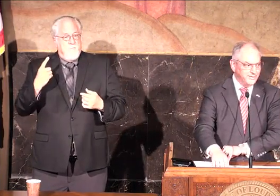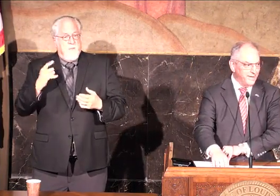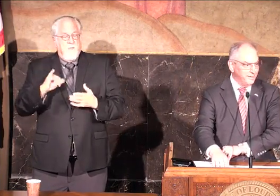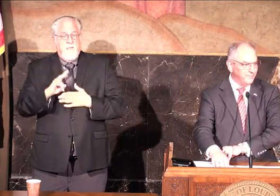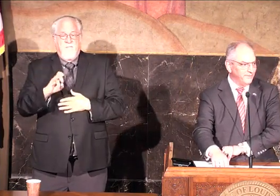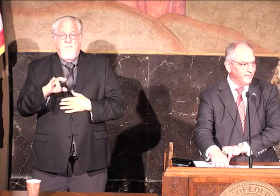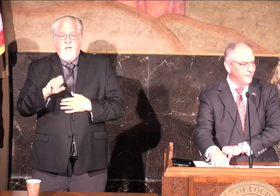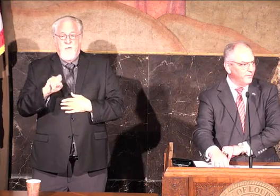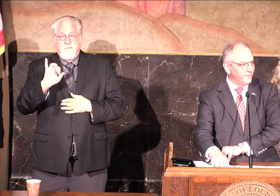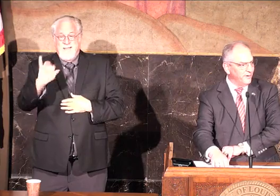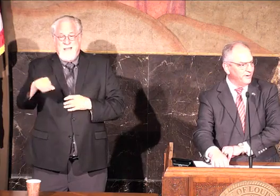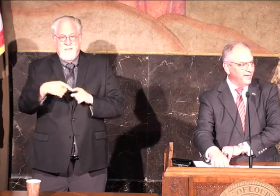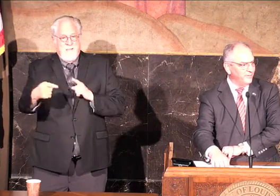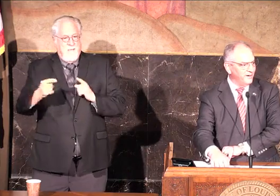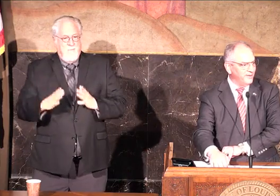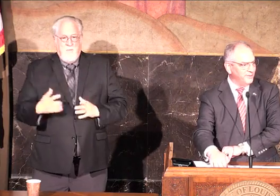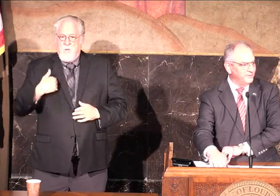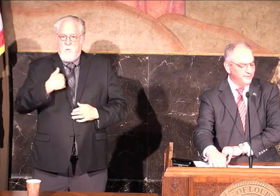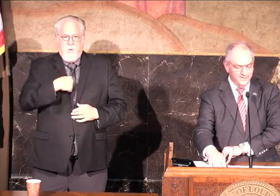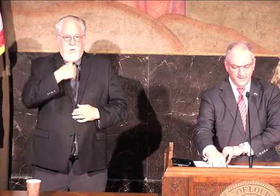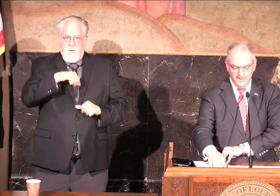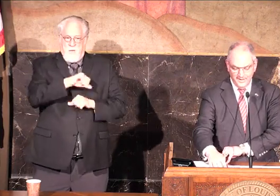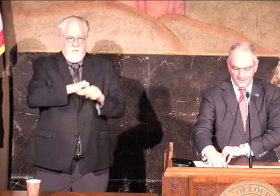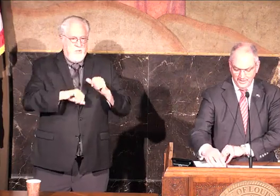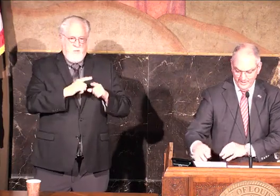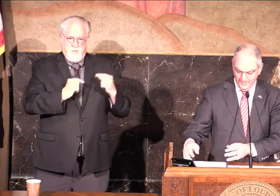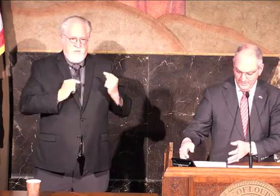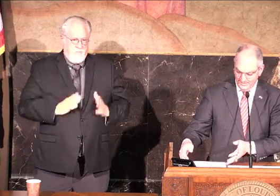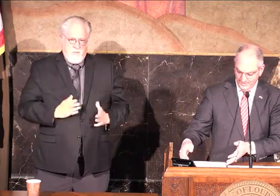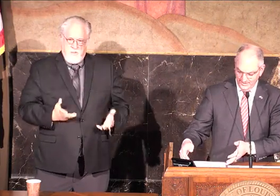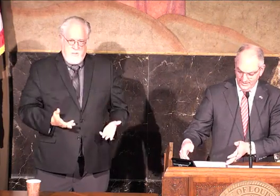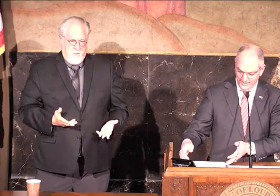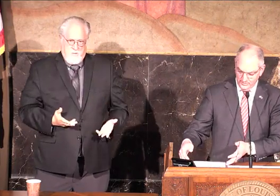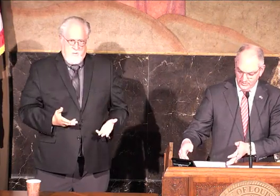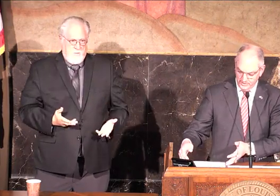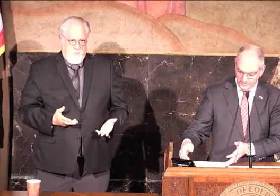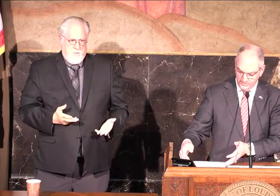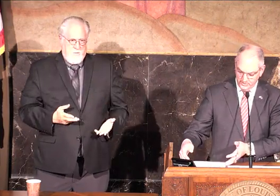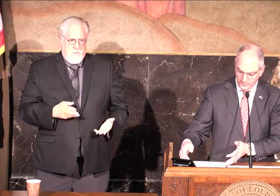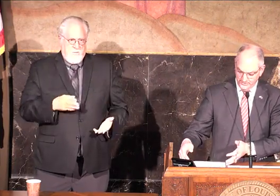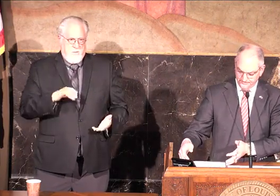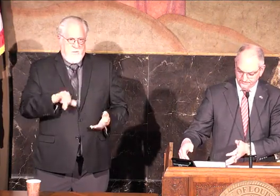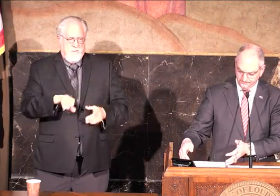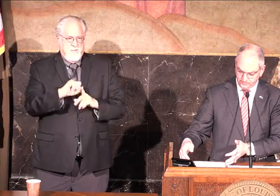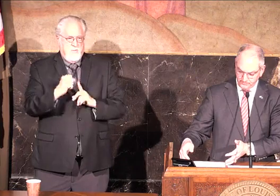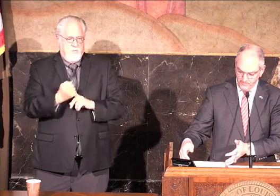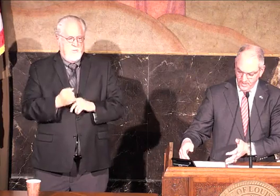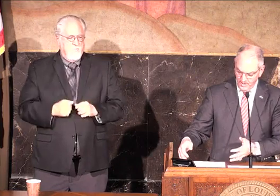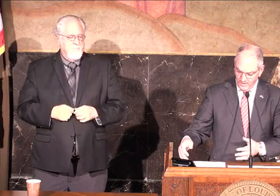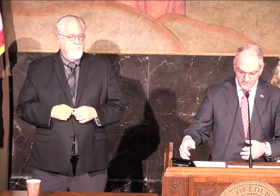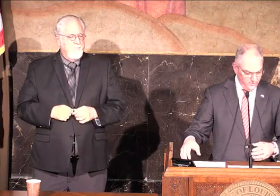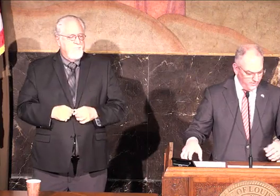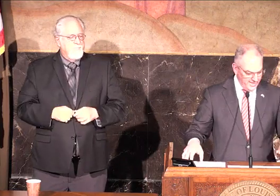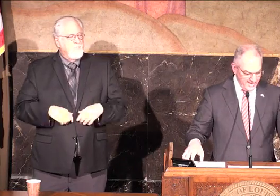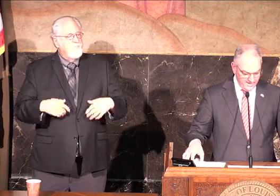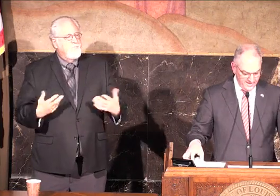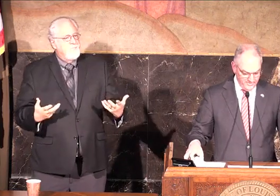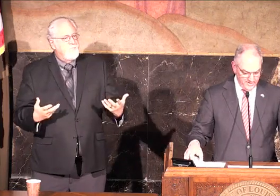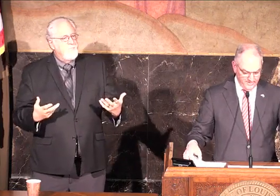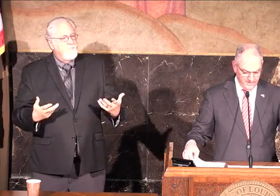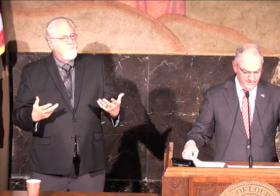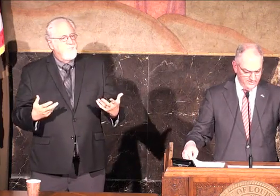is the enemy. We are not one another's enemy here in this particular situation. So with